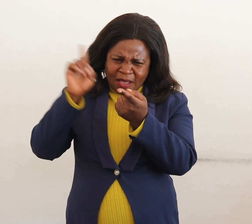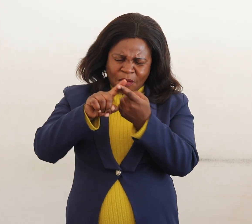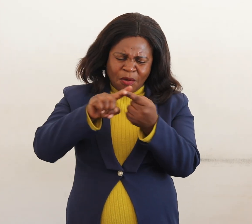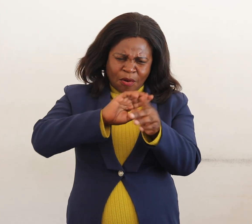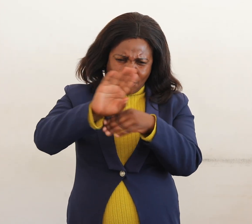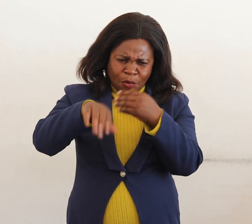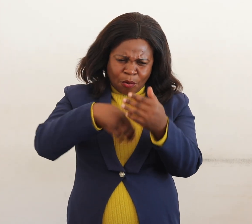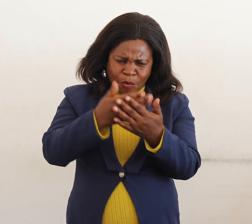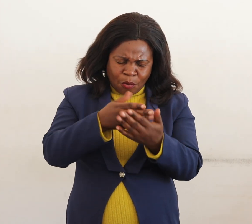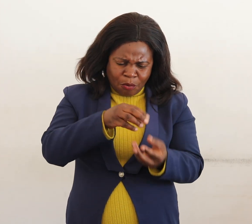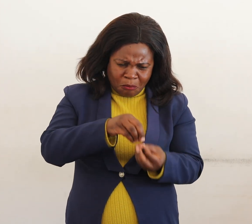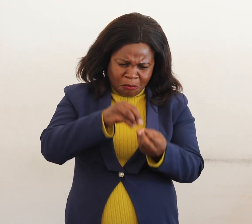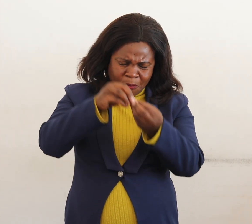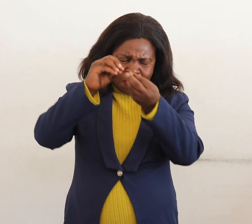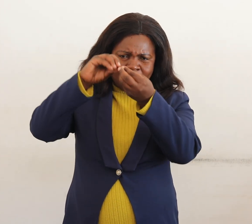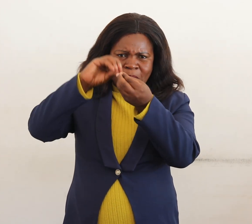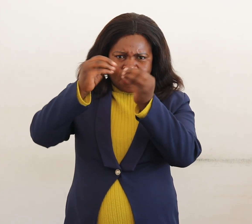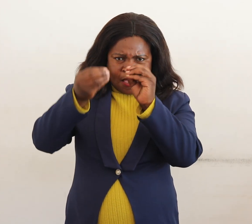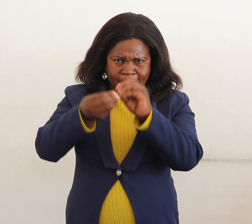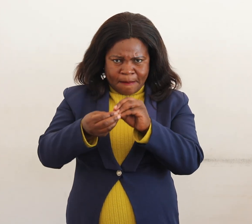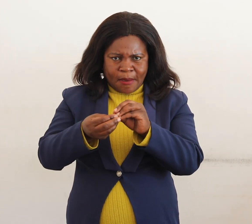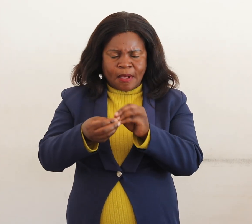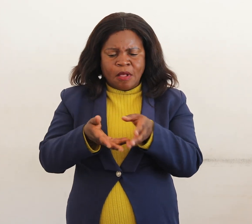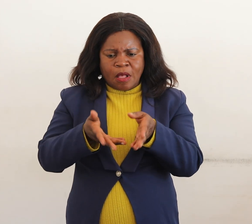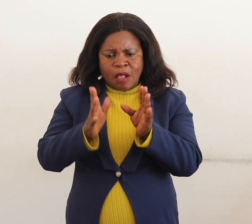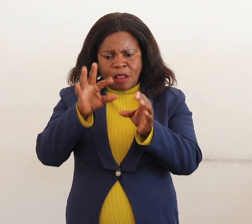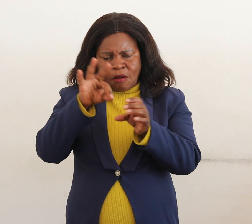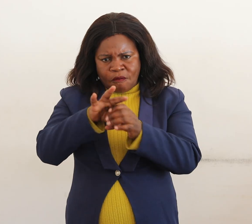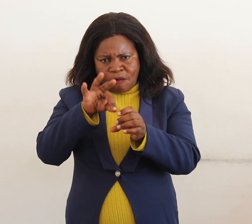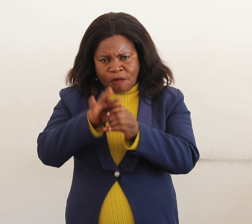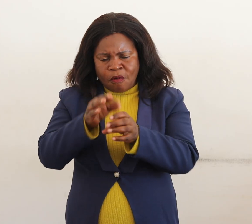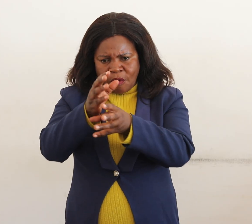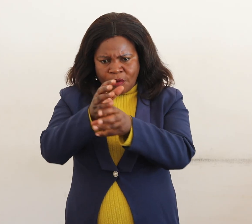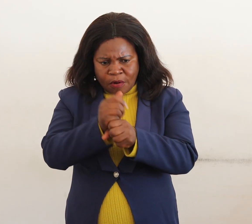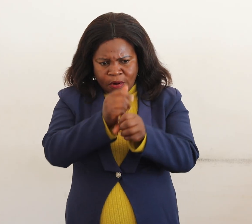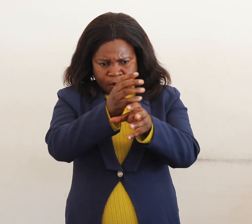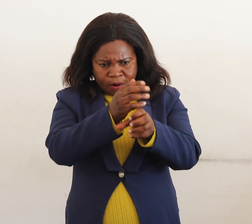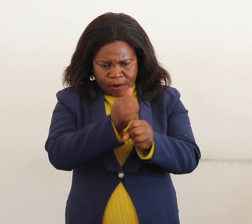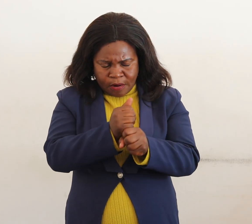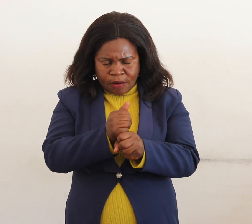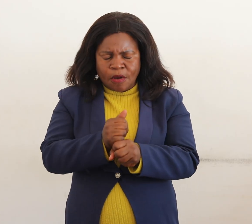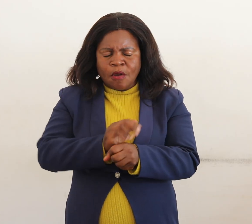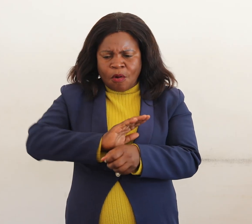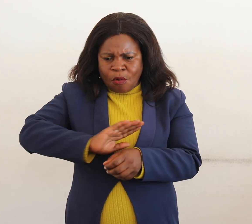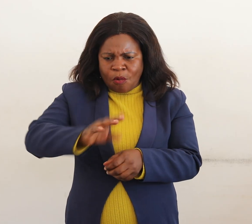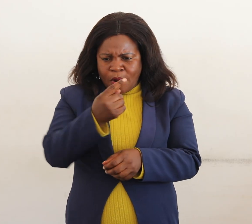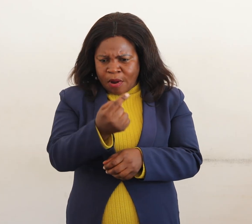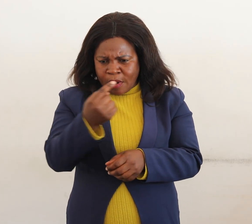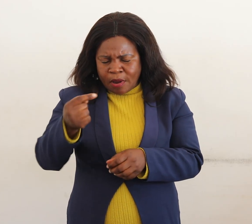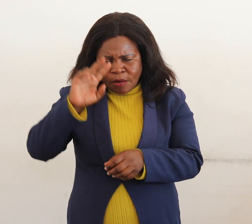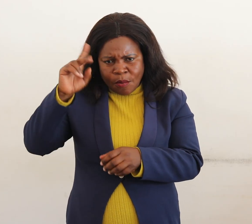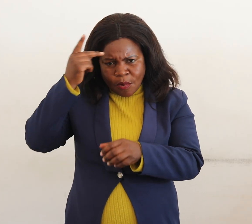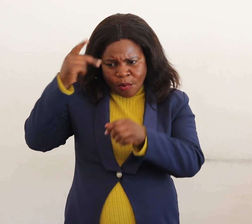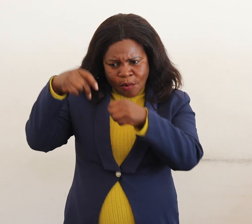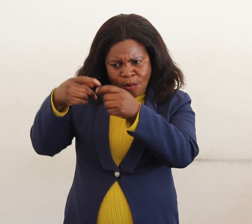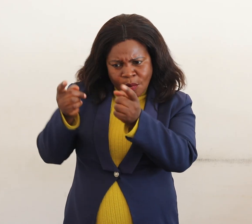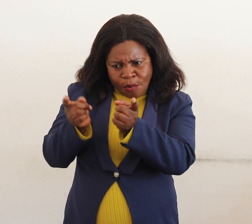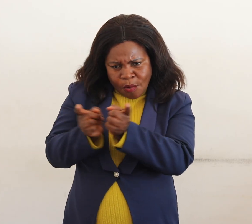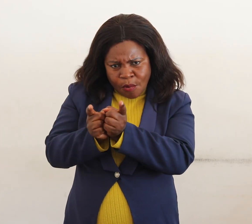of valid votes received by each party's presidential candidate in the first round